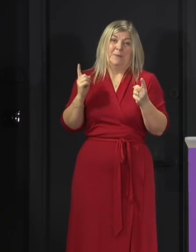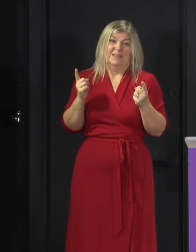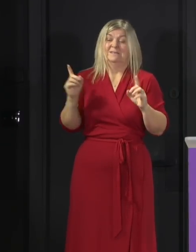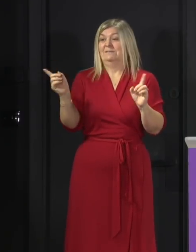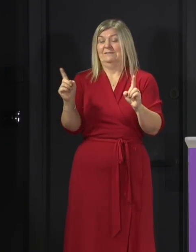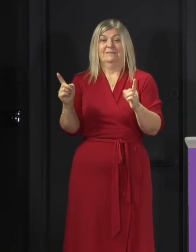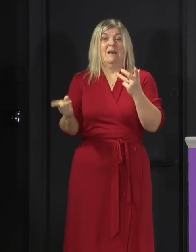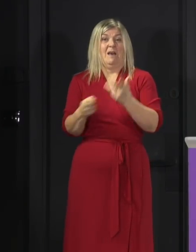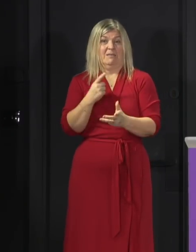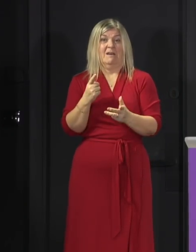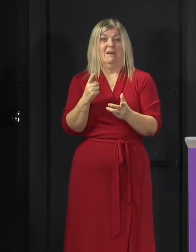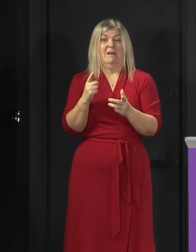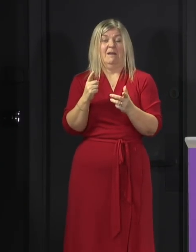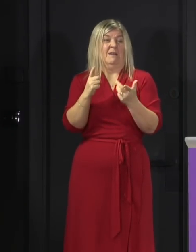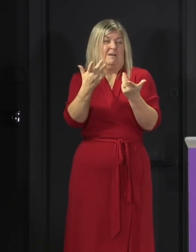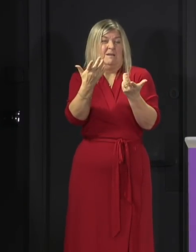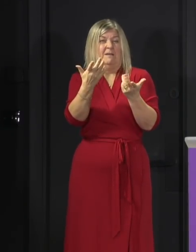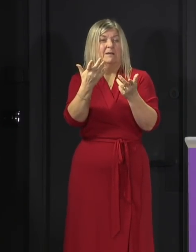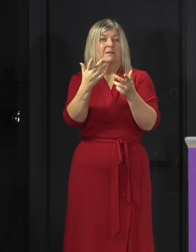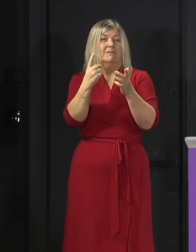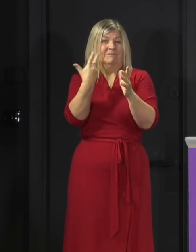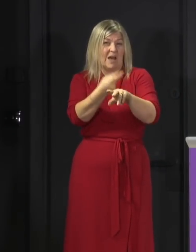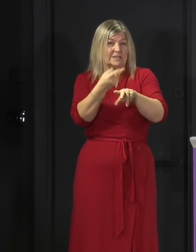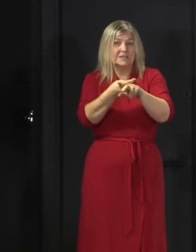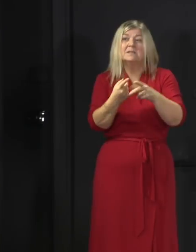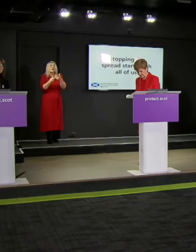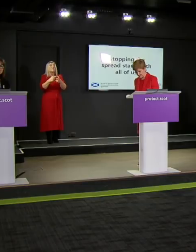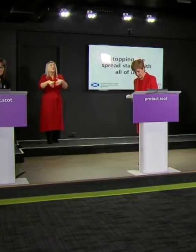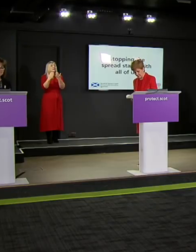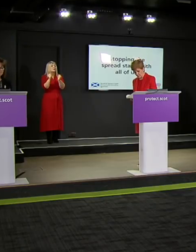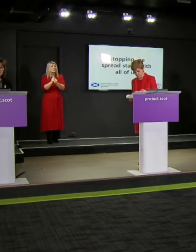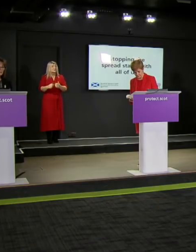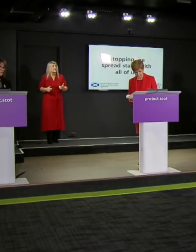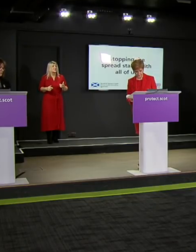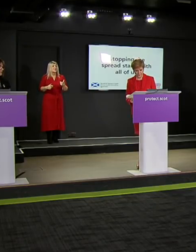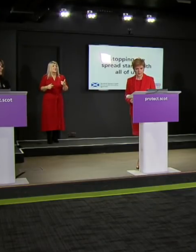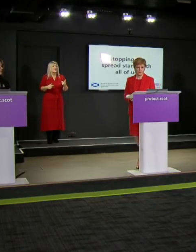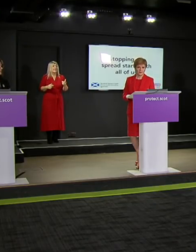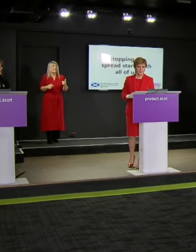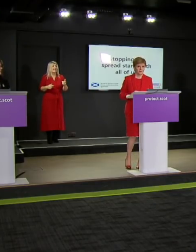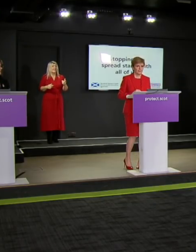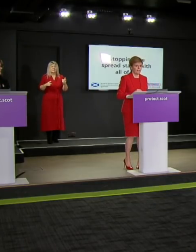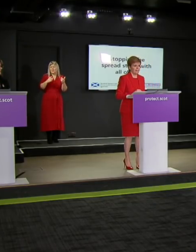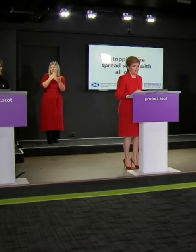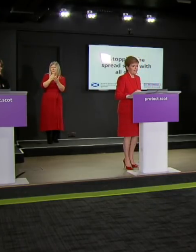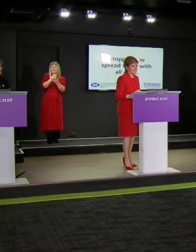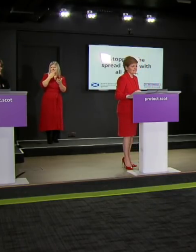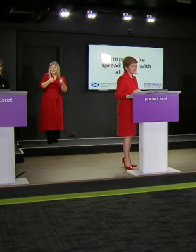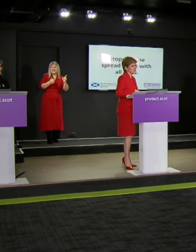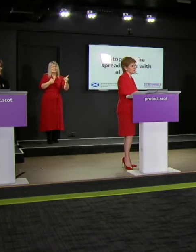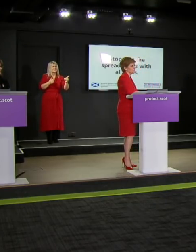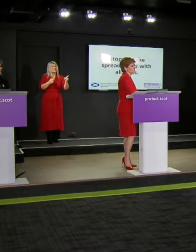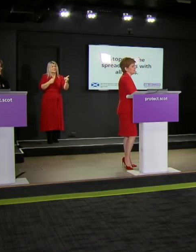other vaccines gaining MHRA authority. But I'll hand over to the Health Secretary to say a bit more. Just to clarify on that though, have